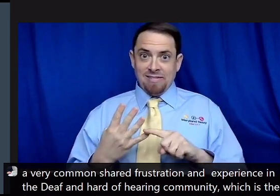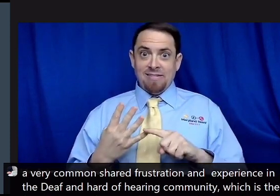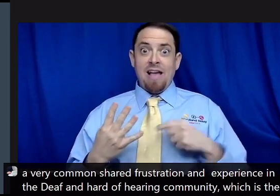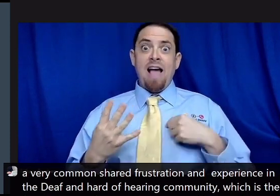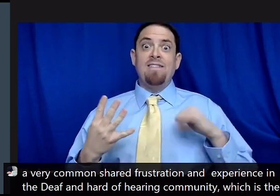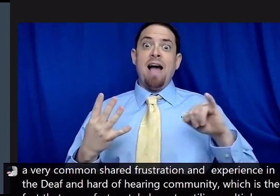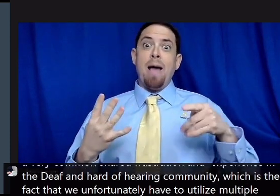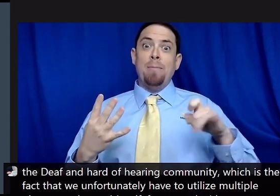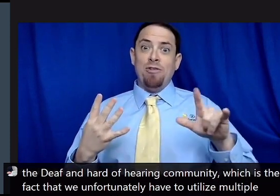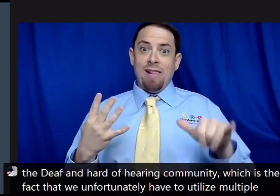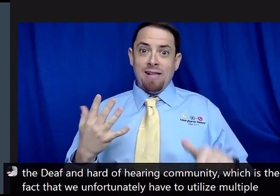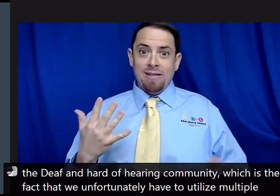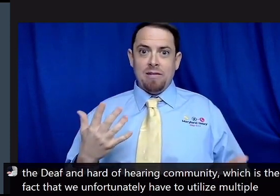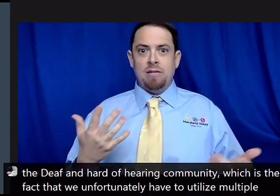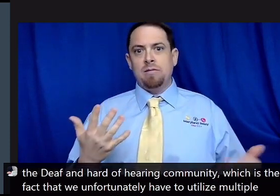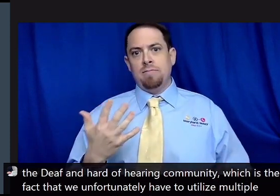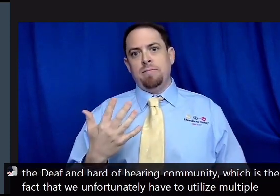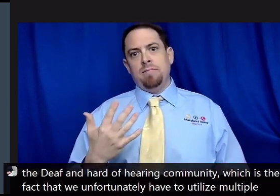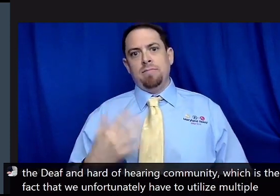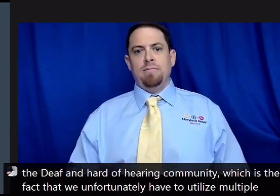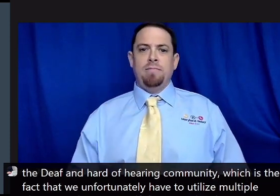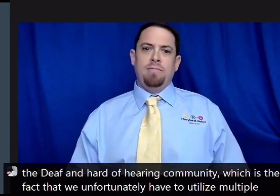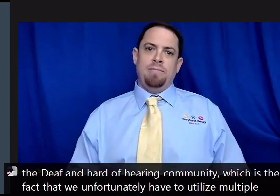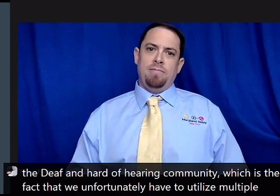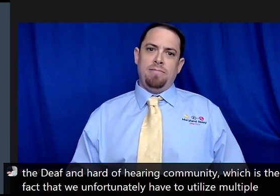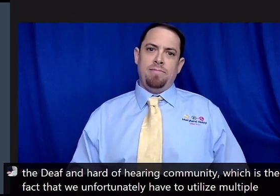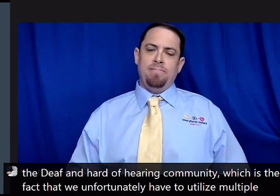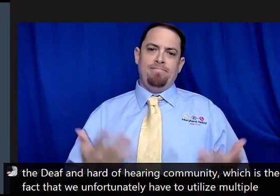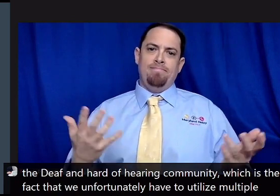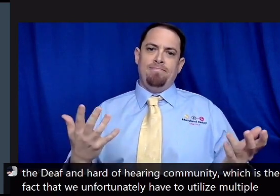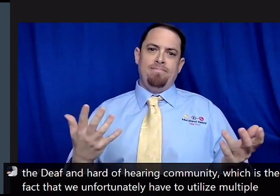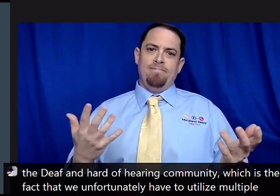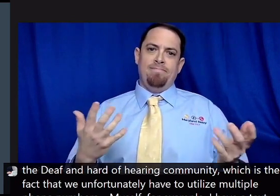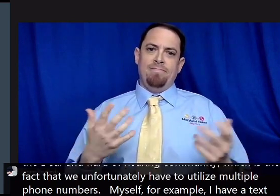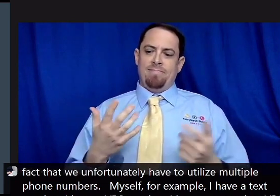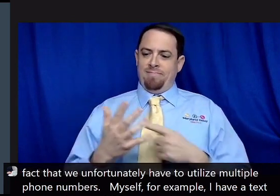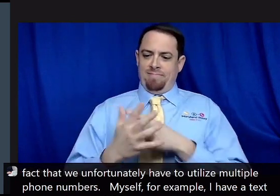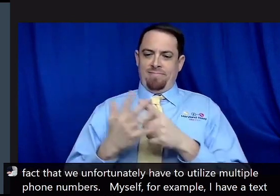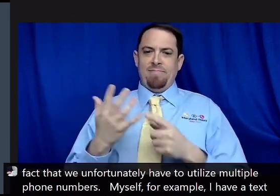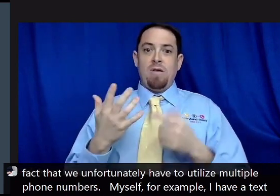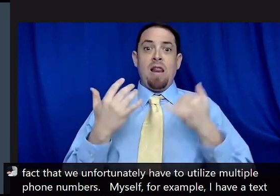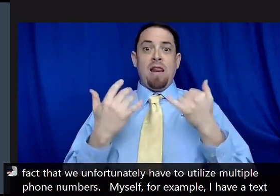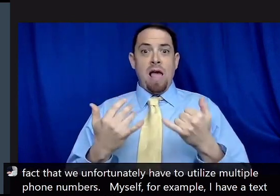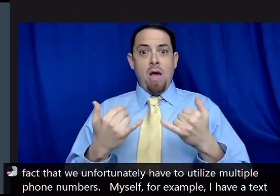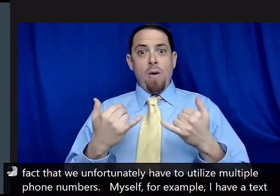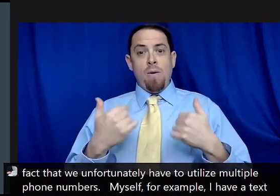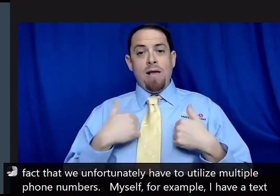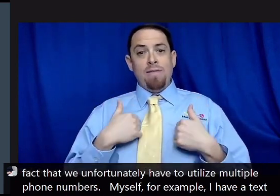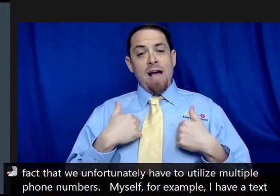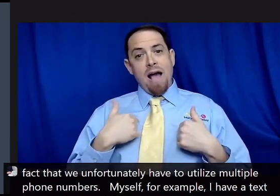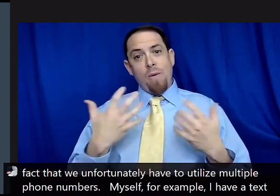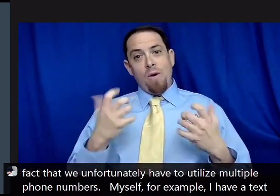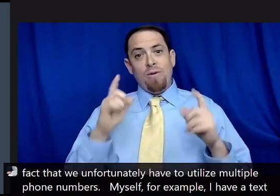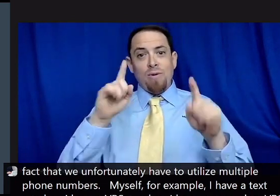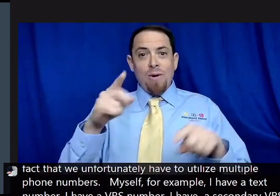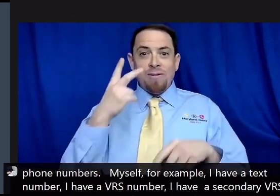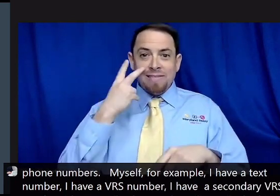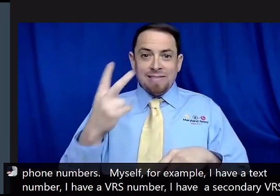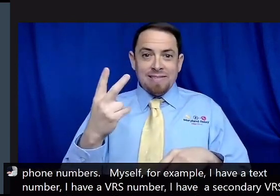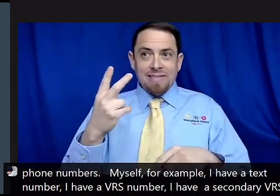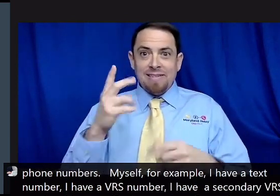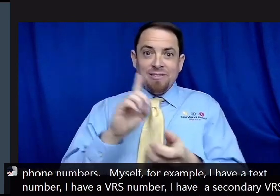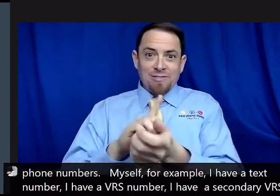VRS number, I have a secondary VRS number, I have an IP relay number. So you're looking at 4 or 5 numbers right there just for myself as an